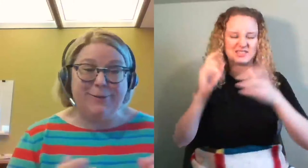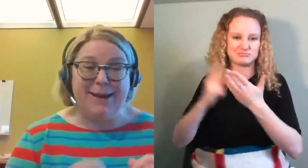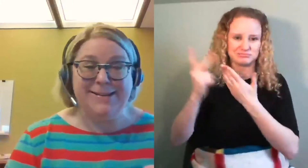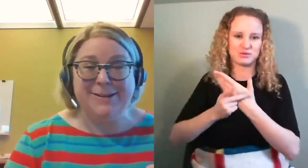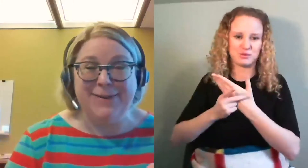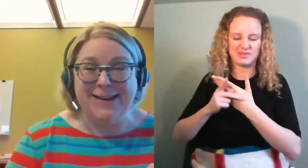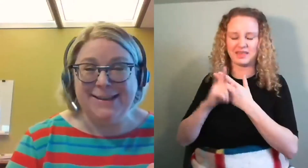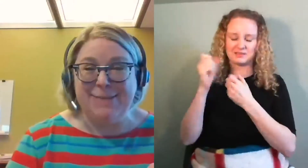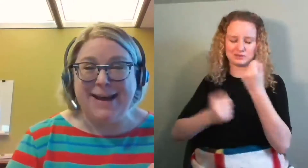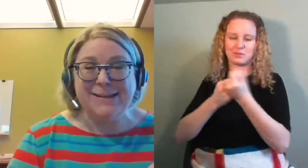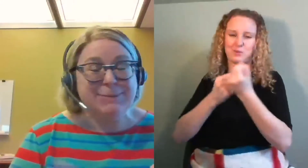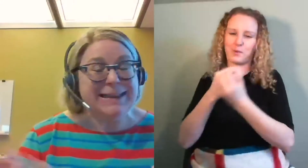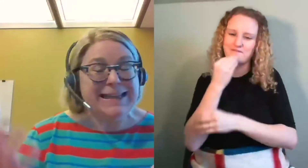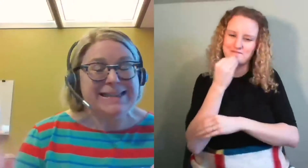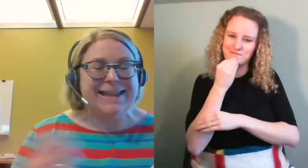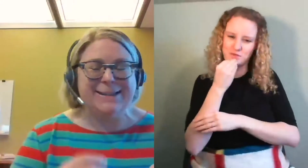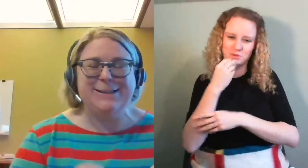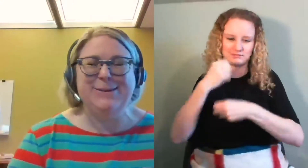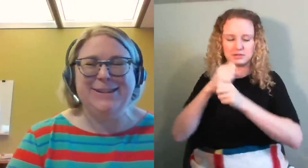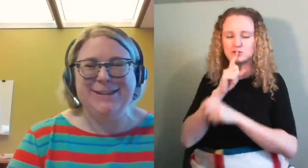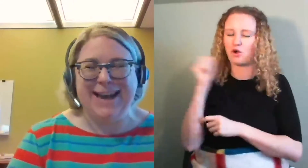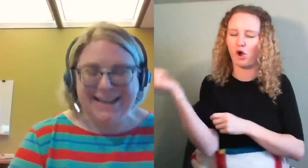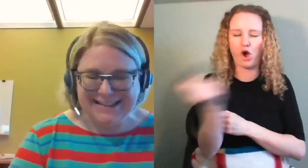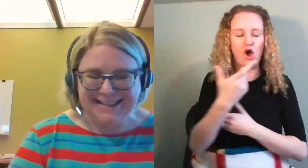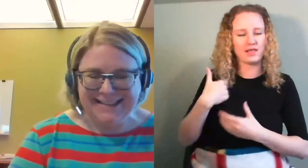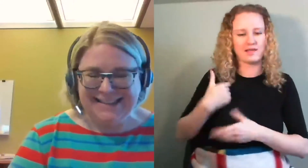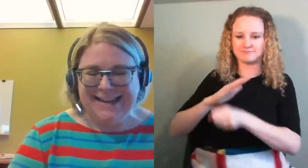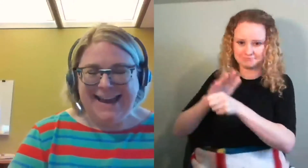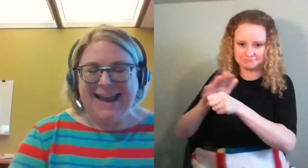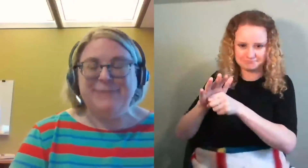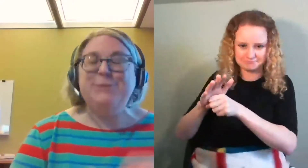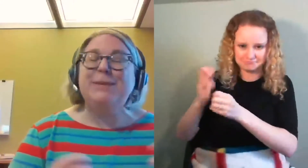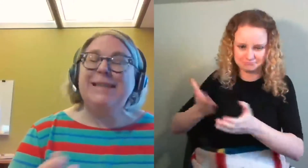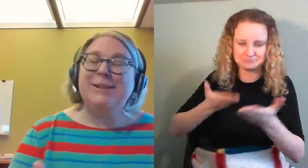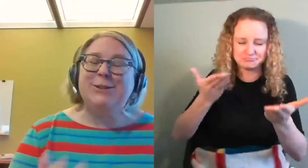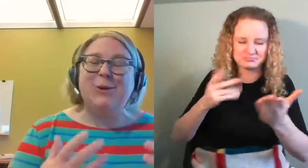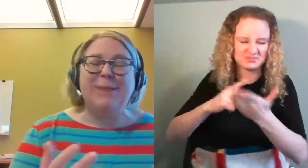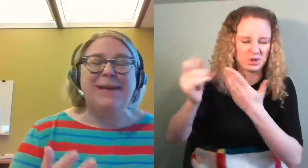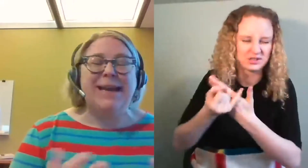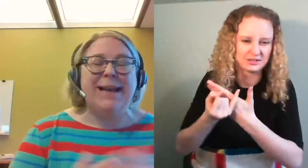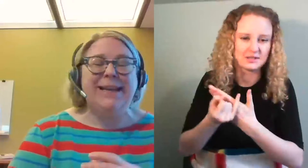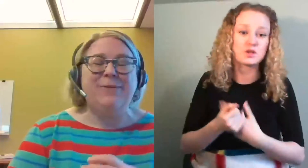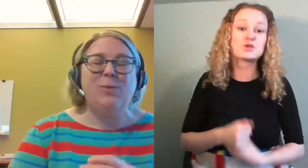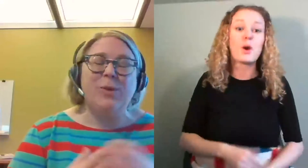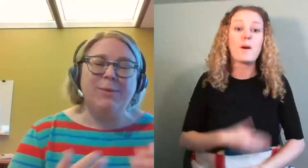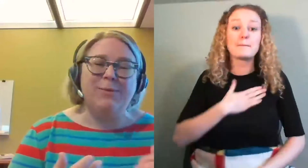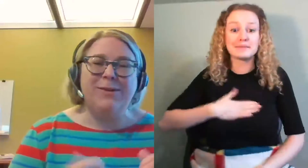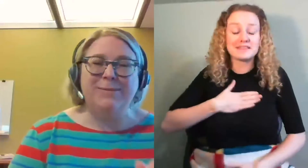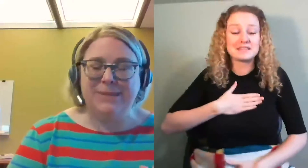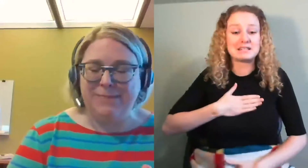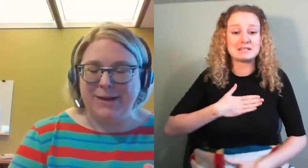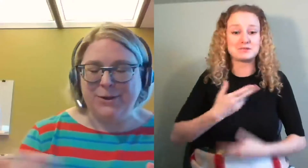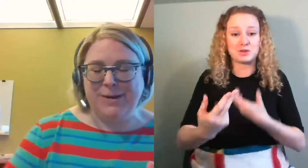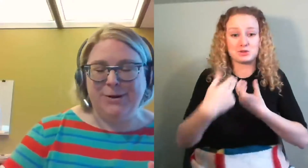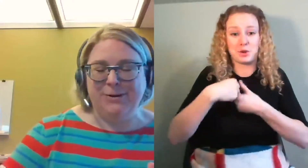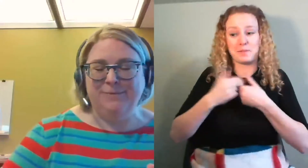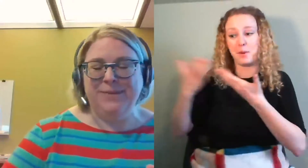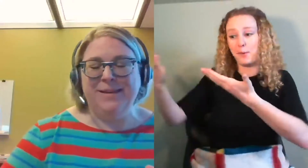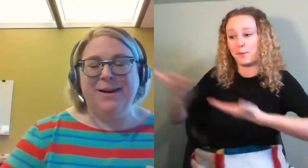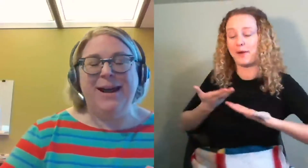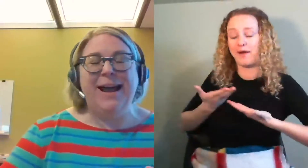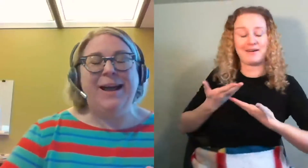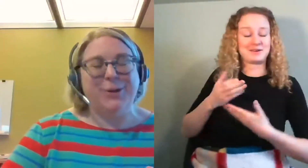attended one of Ben's events in the past, please let us know in the chat. And please join me and give a warm welcome to Ben